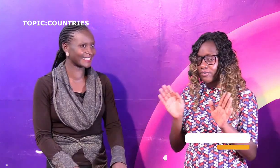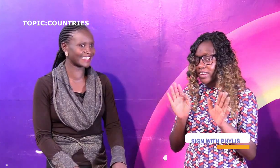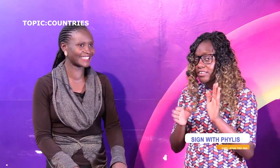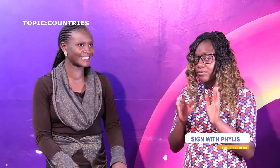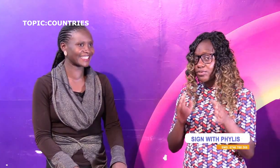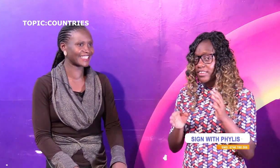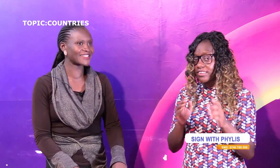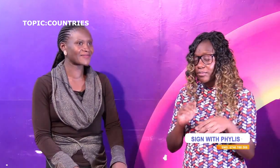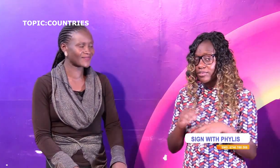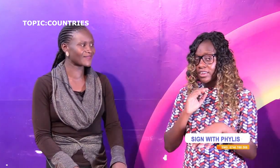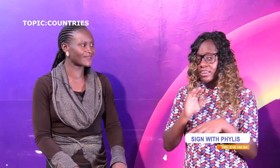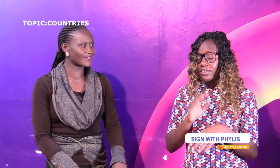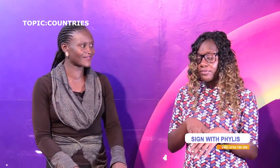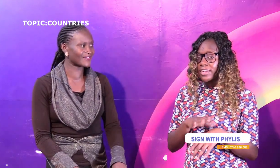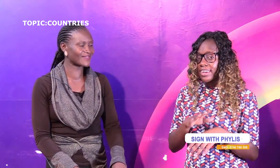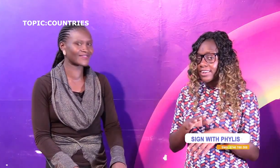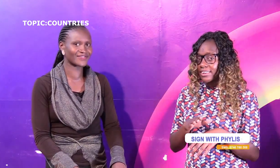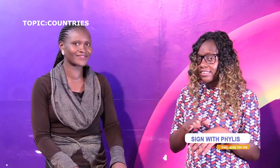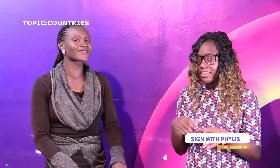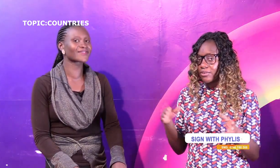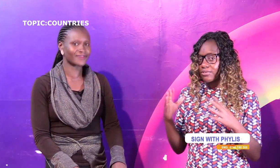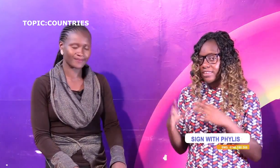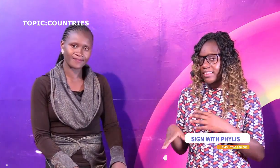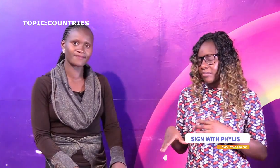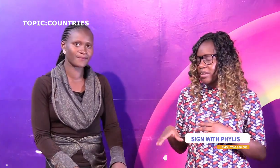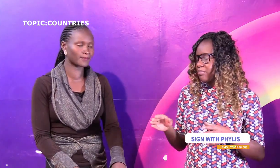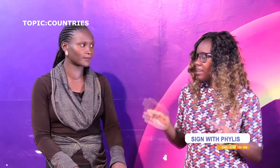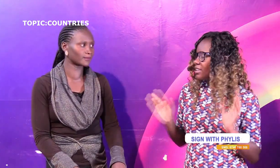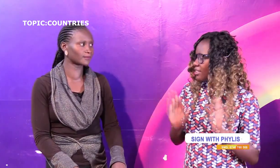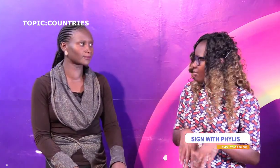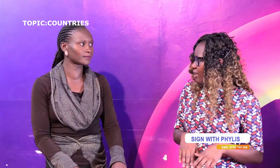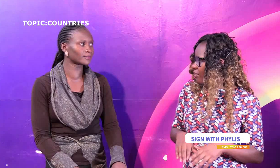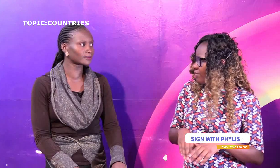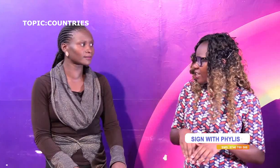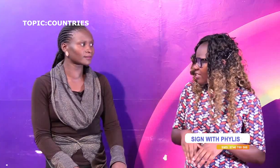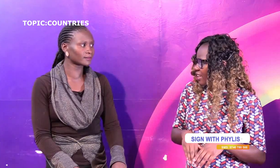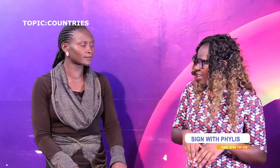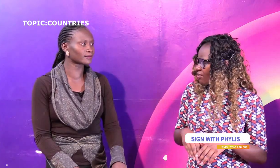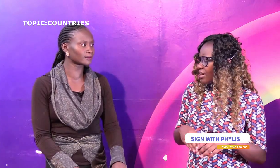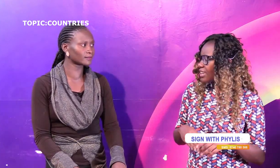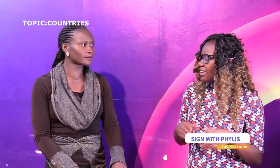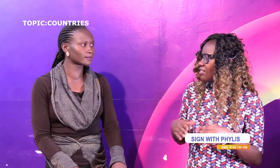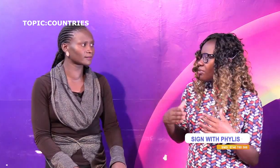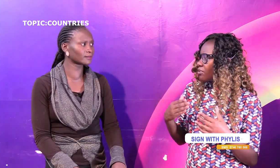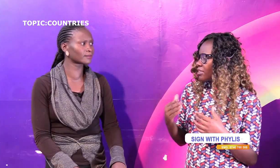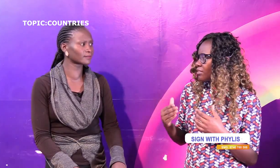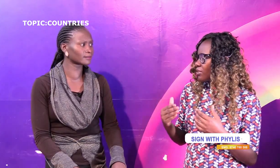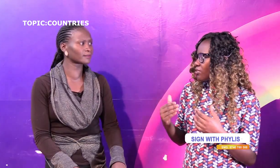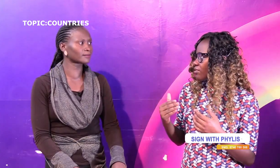few things about different countries and how to sign them. But this being my first class, where can I get more content? Because you said you've